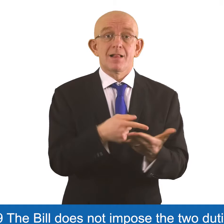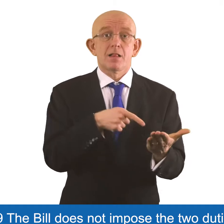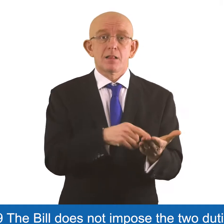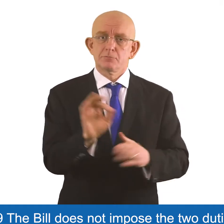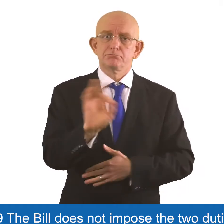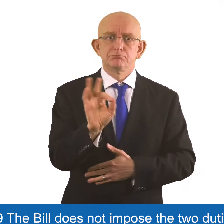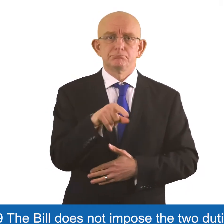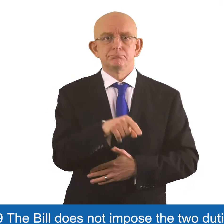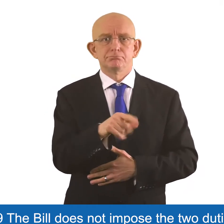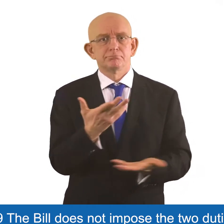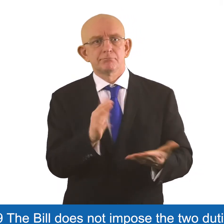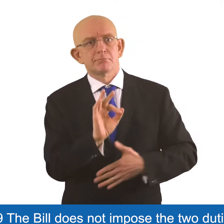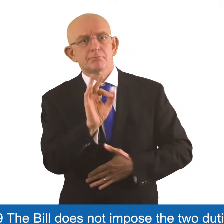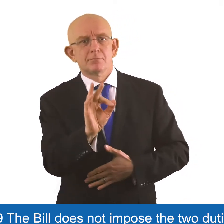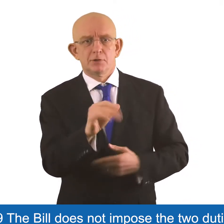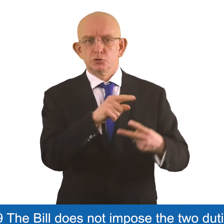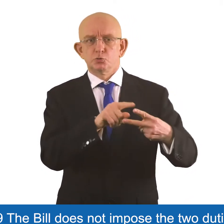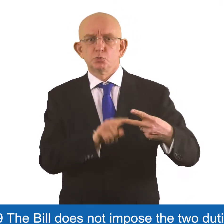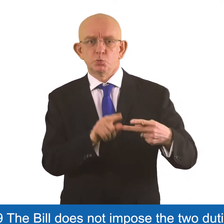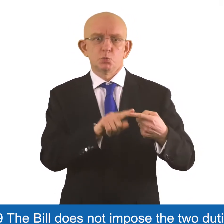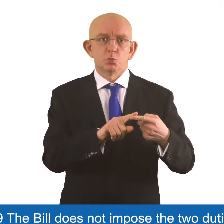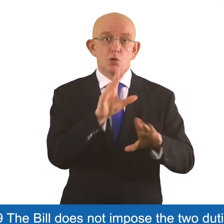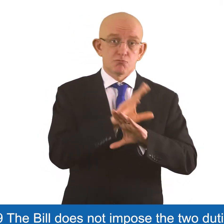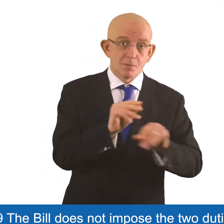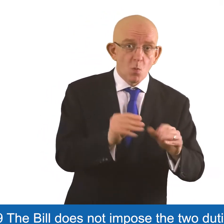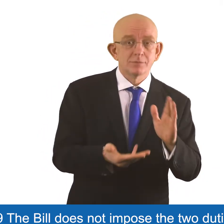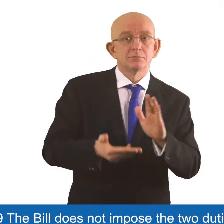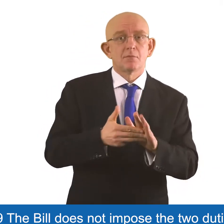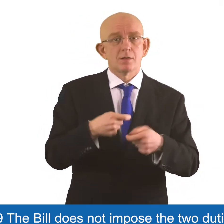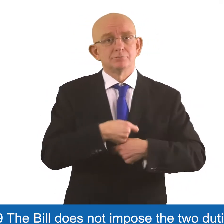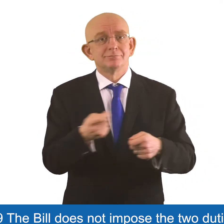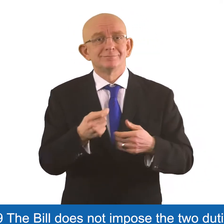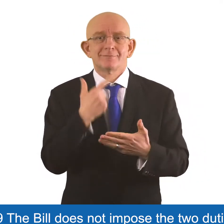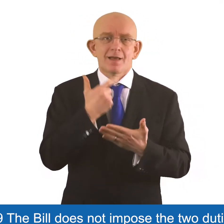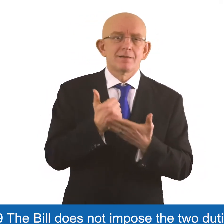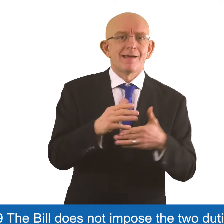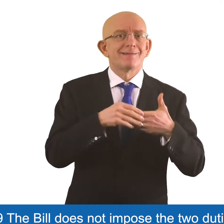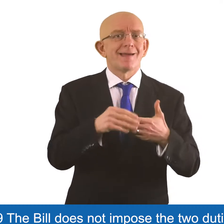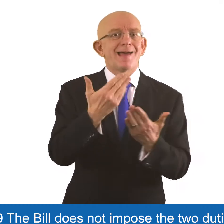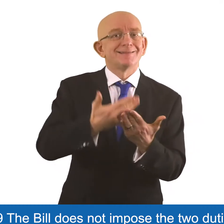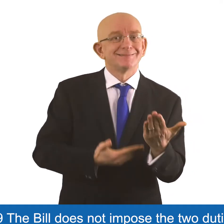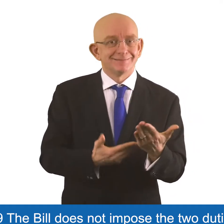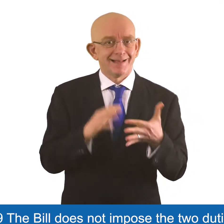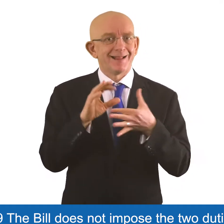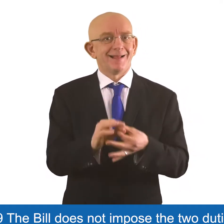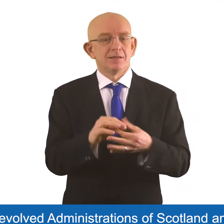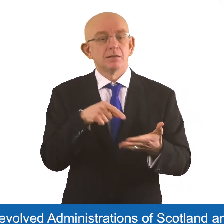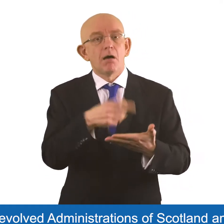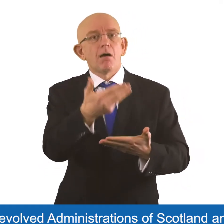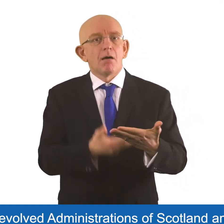19. The bill does not impose the two duties, open brackets, to report and to issue guidance, close brackets,